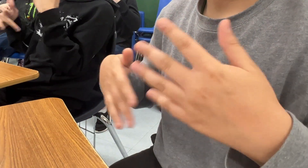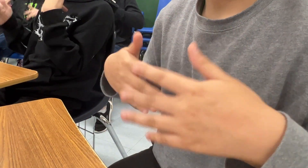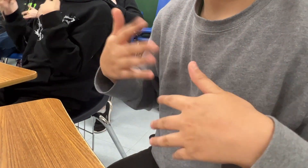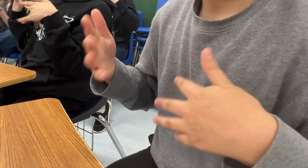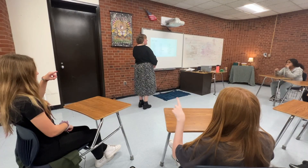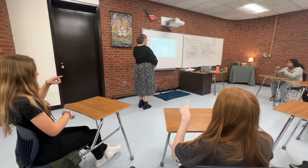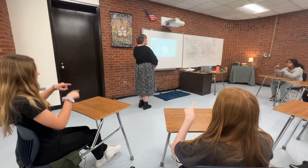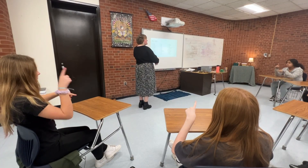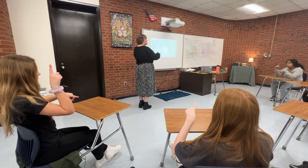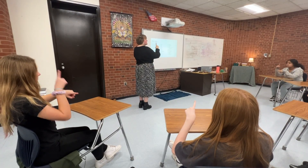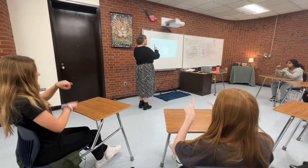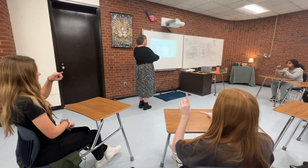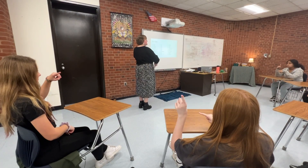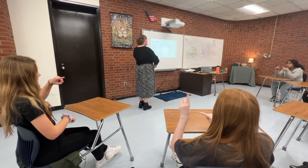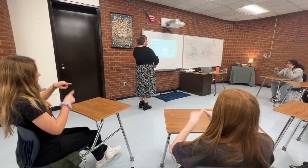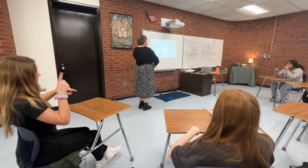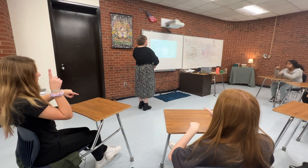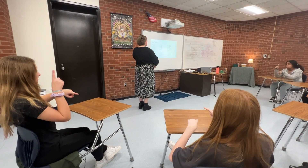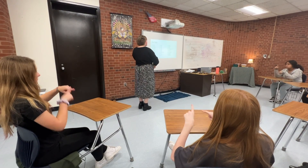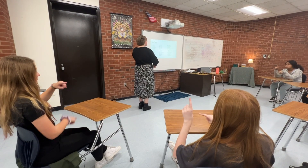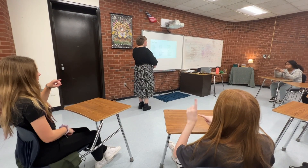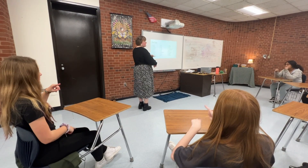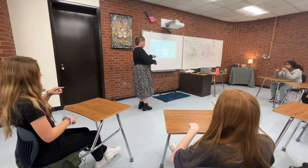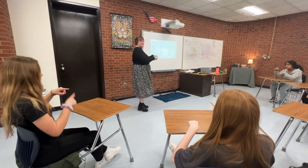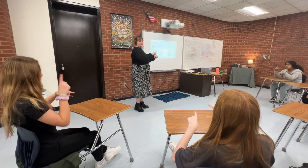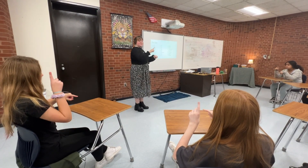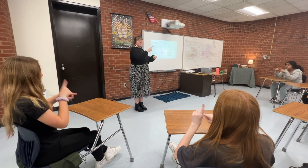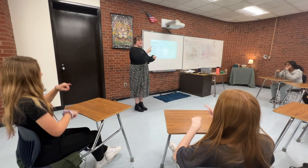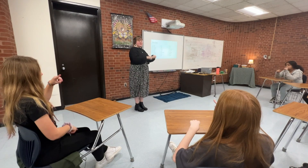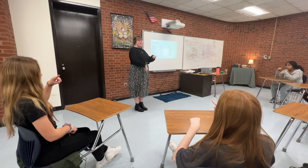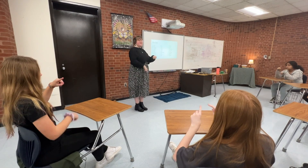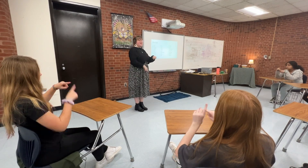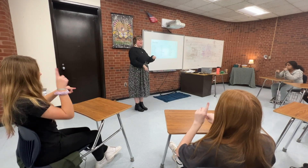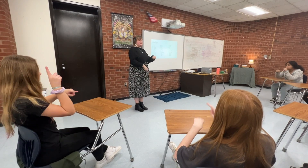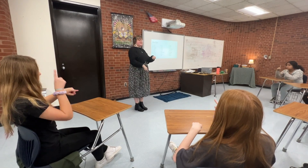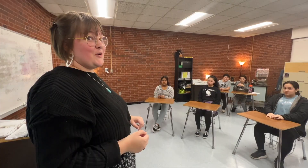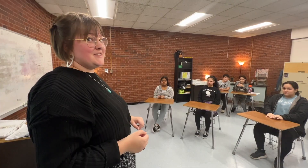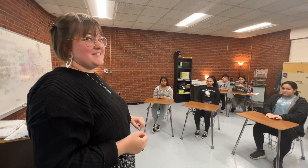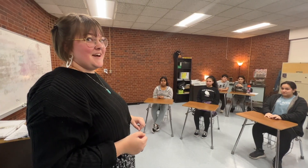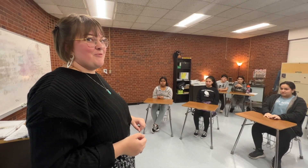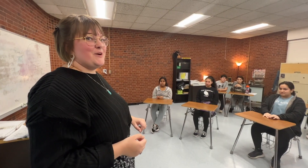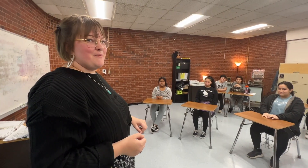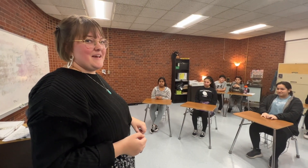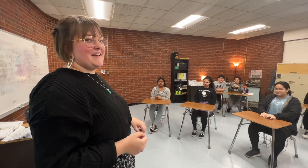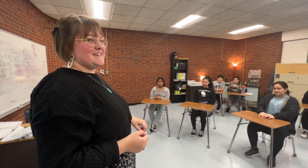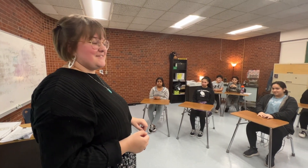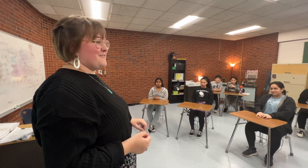big difference makers. I'm just, I'm happy to be able to provide that opportunity. We're going to sign, we are making a difference.